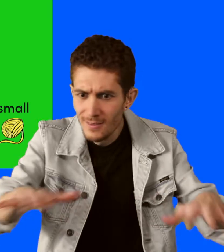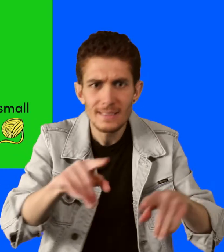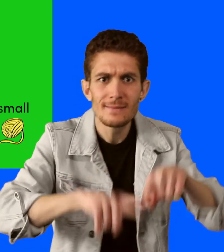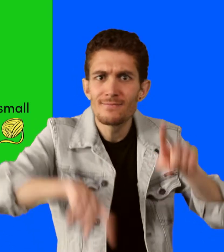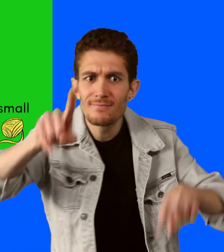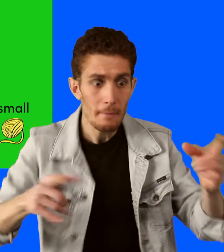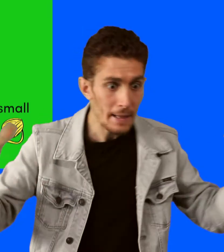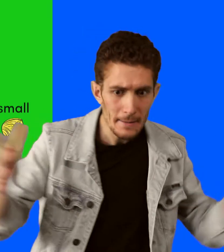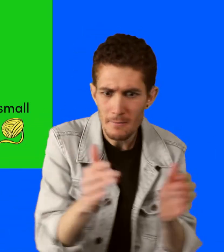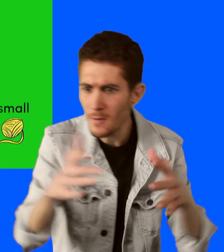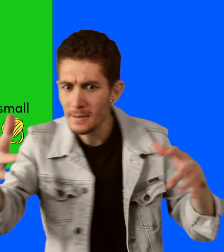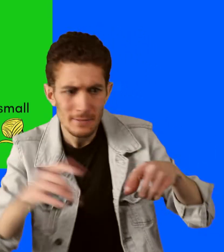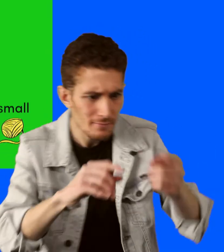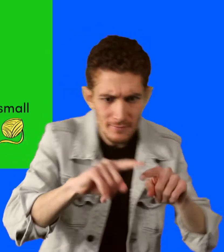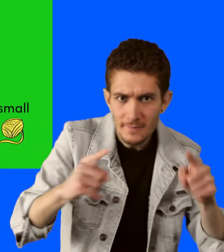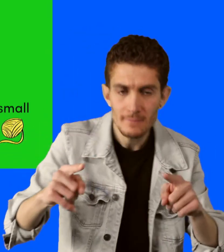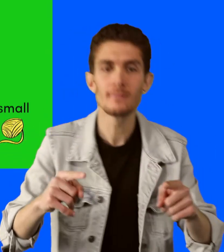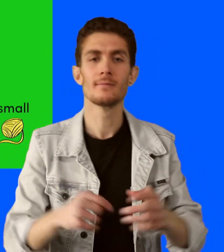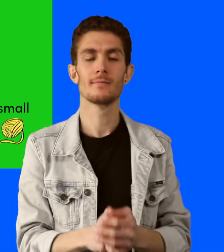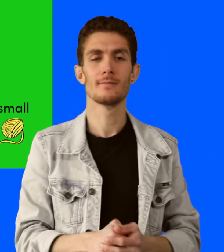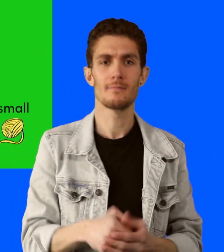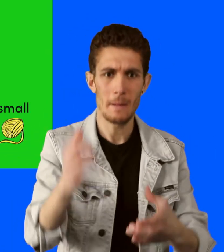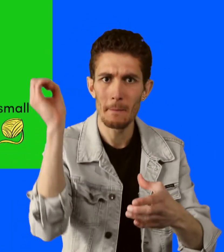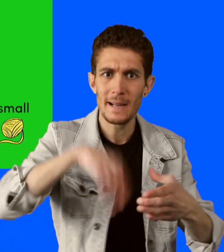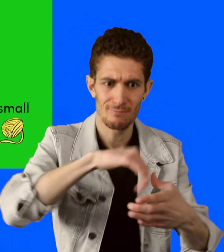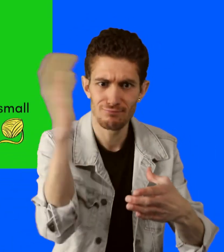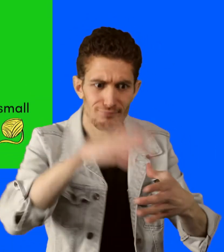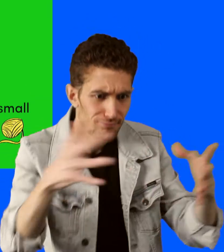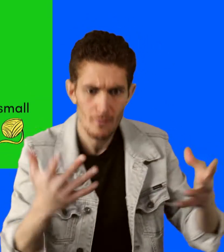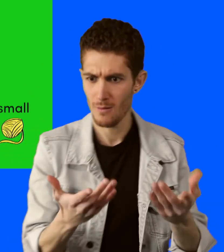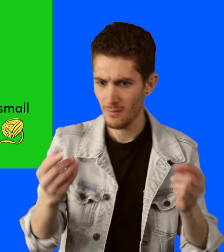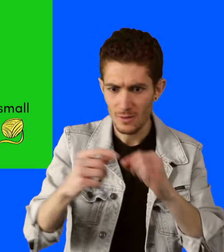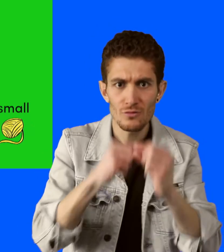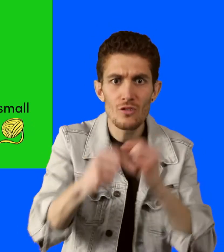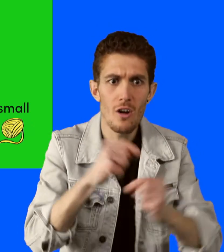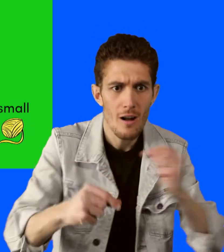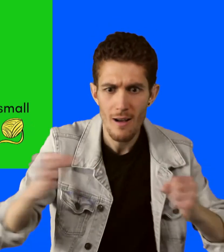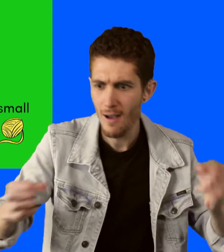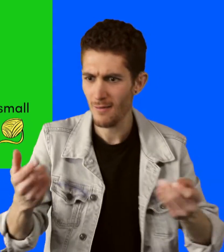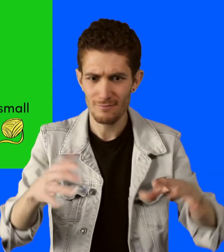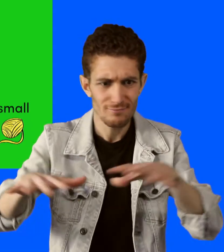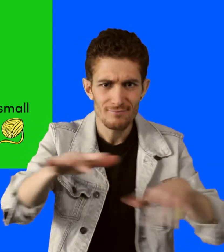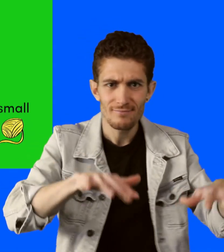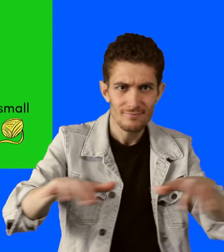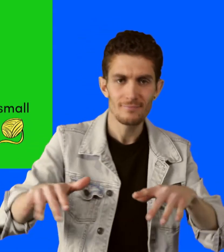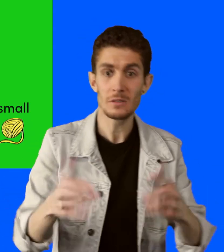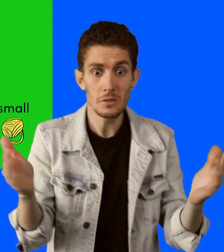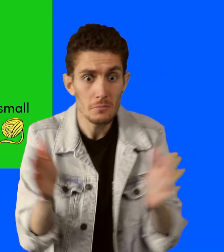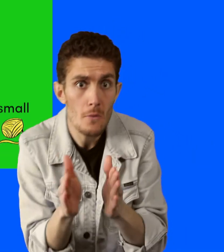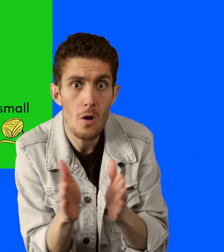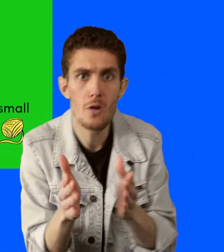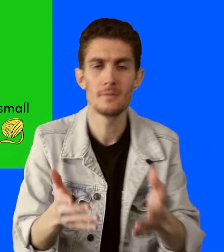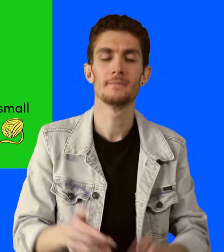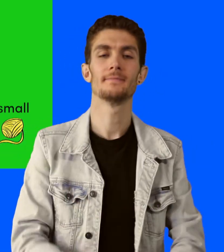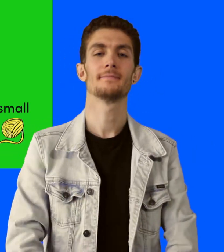all the objects they were all different sizes the bin and the round cable row were large but some of the